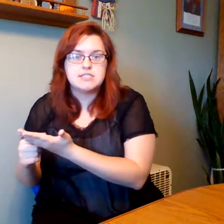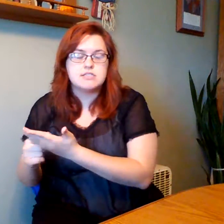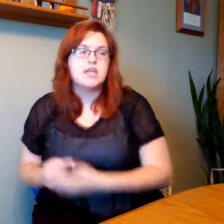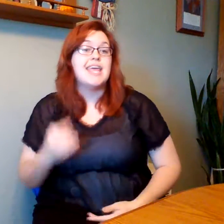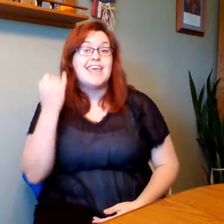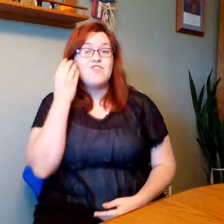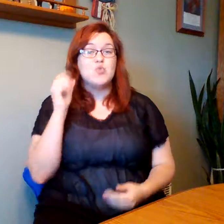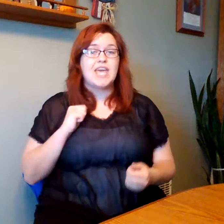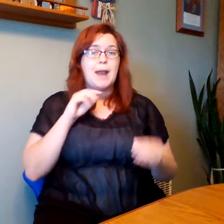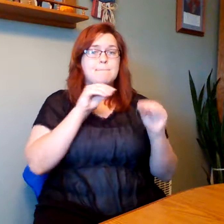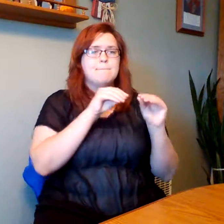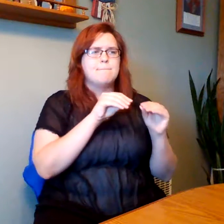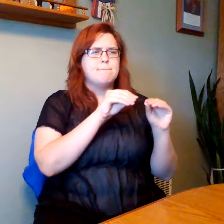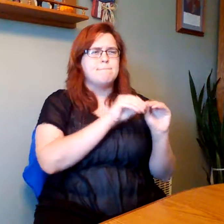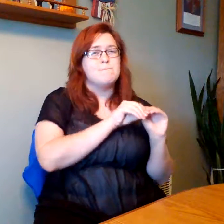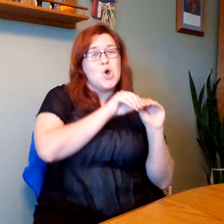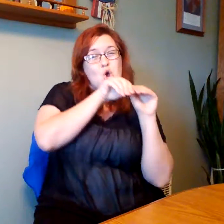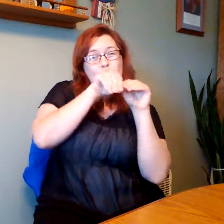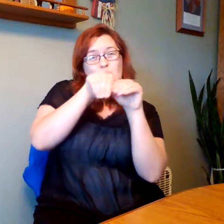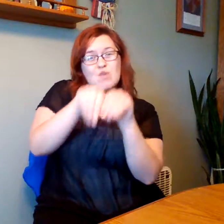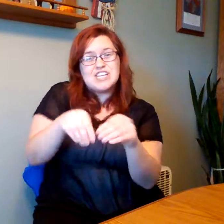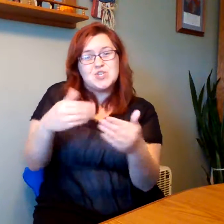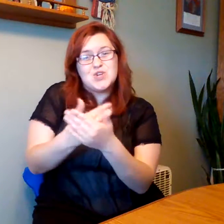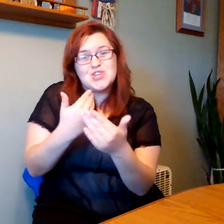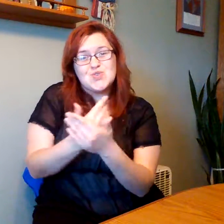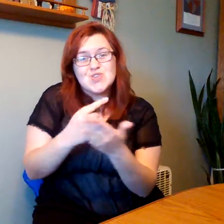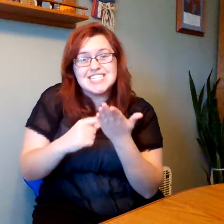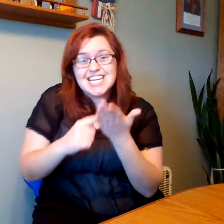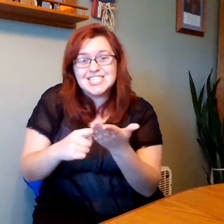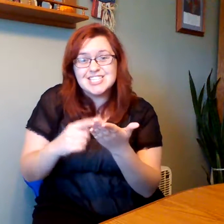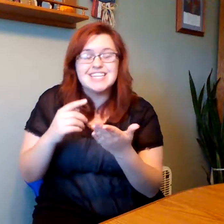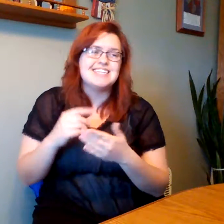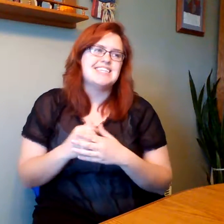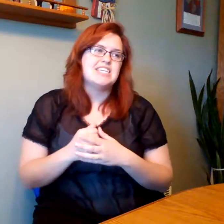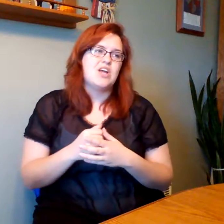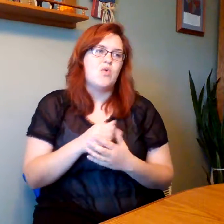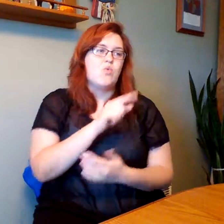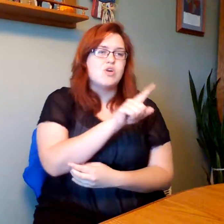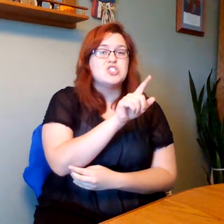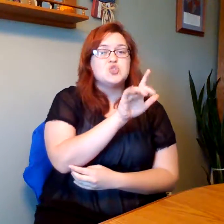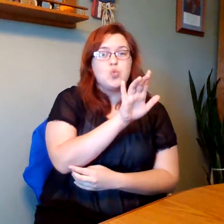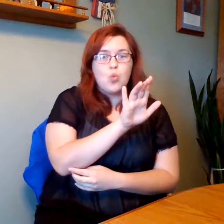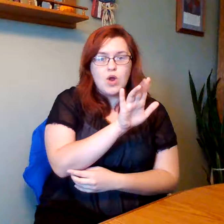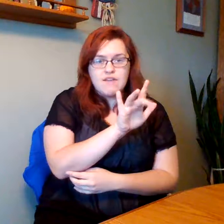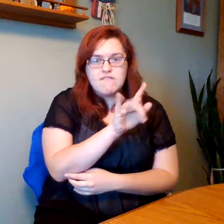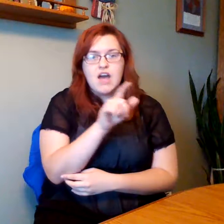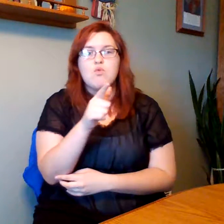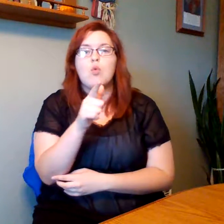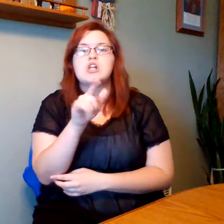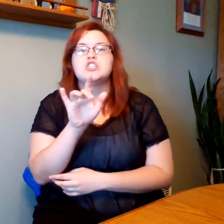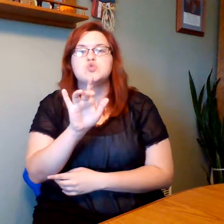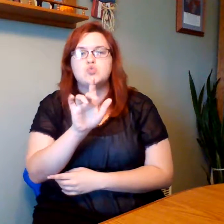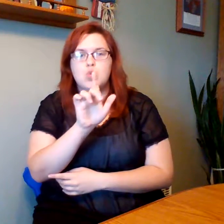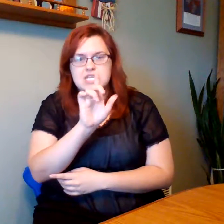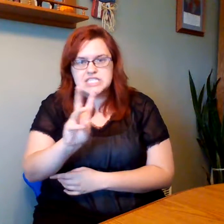sections 125, 126, or 127, which meet Monday or Tuesday, your chances of getting into